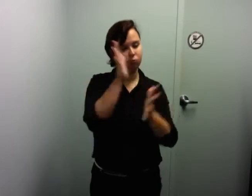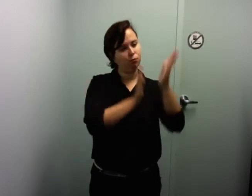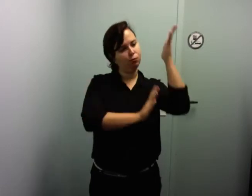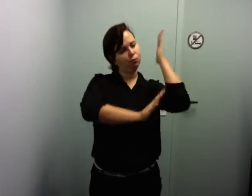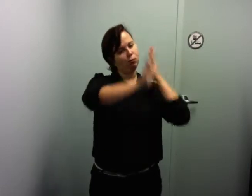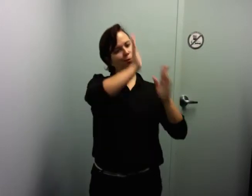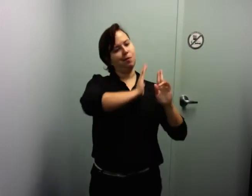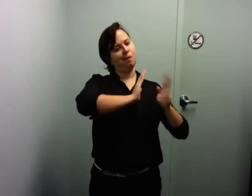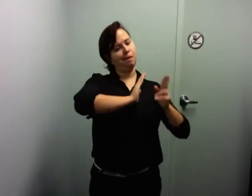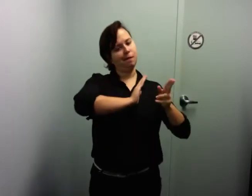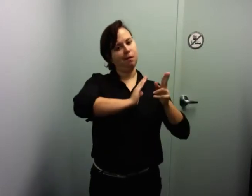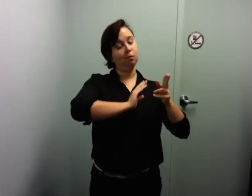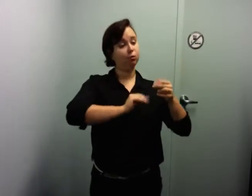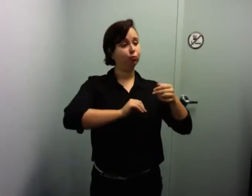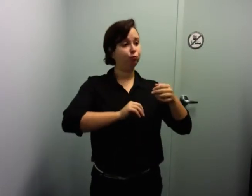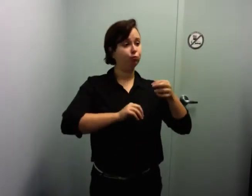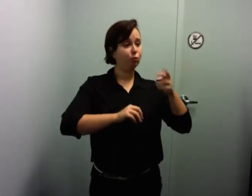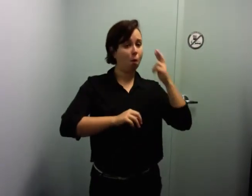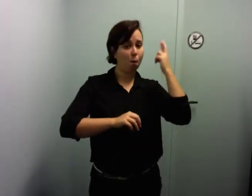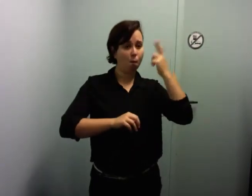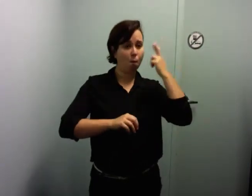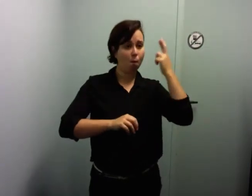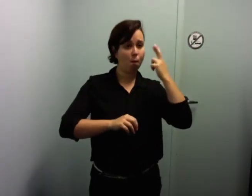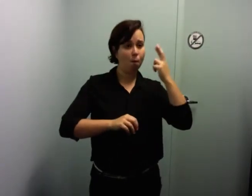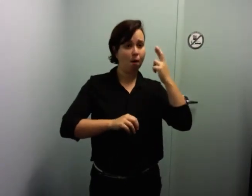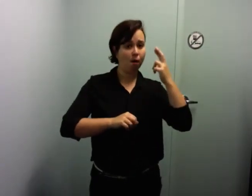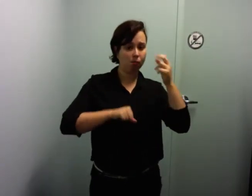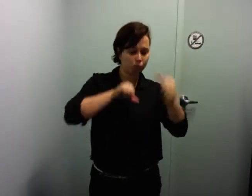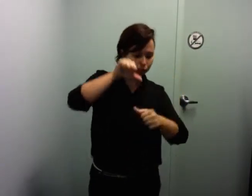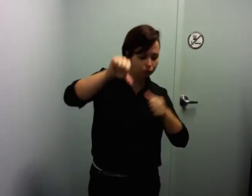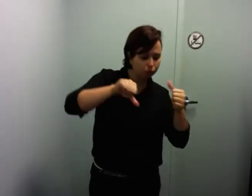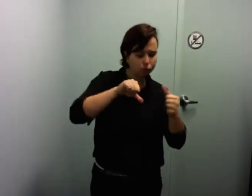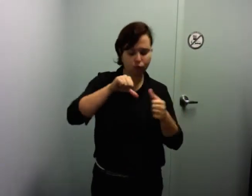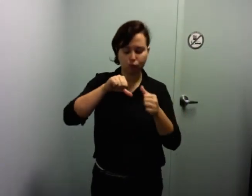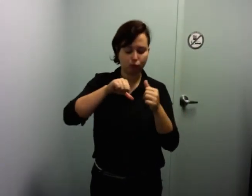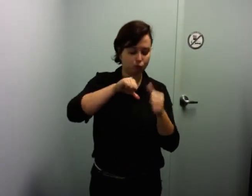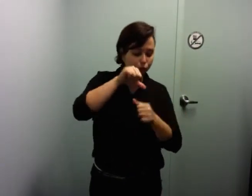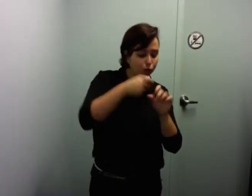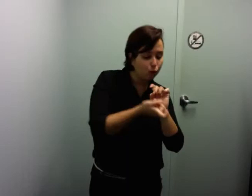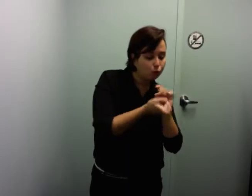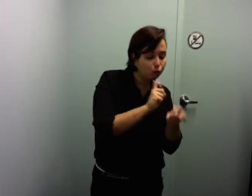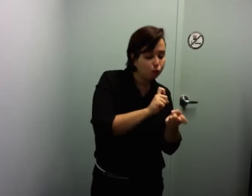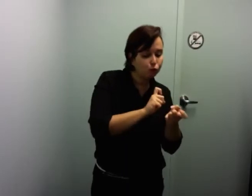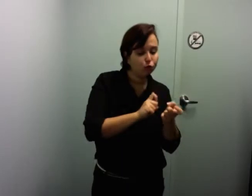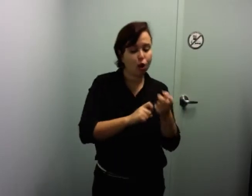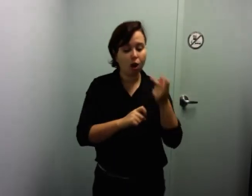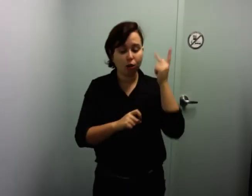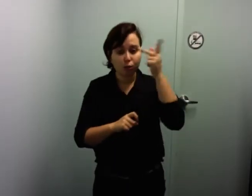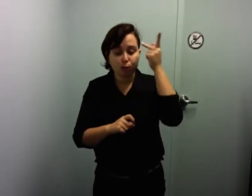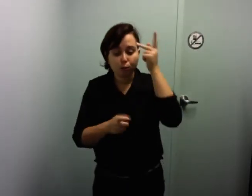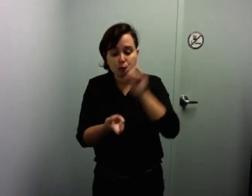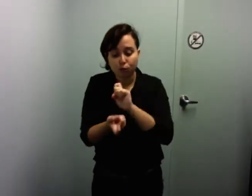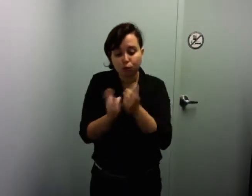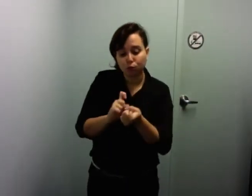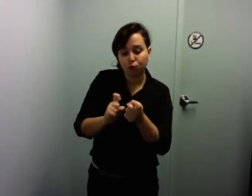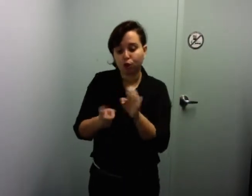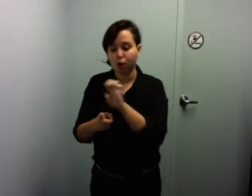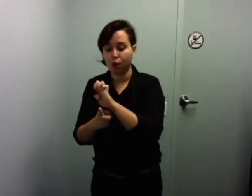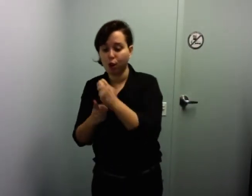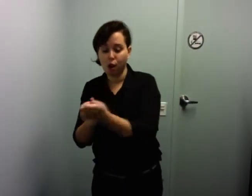that social change, political change, economic change, human change takes a long